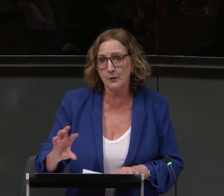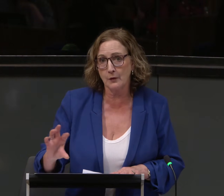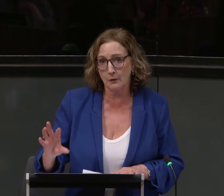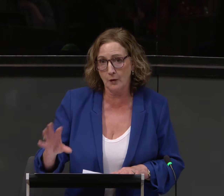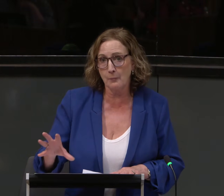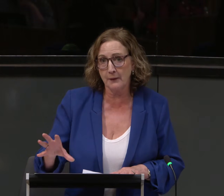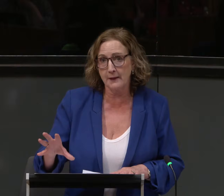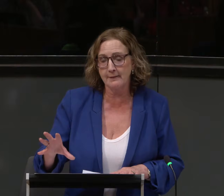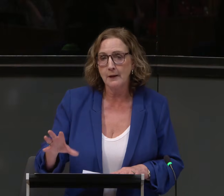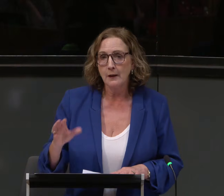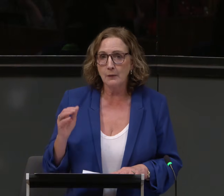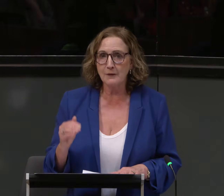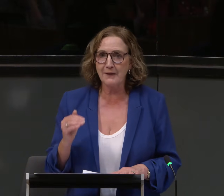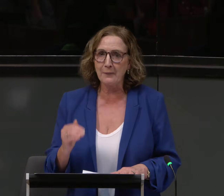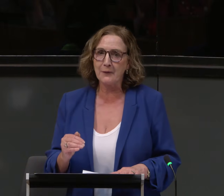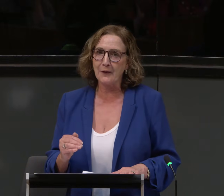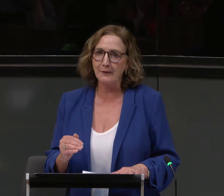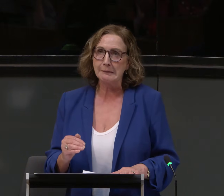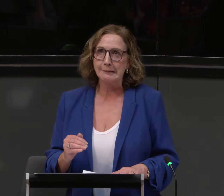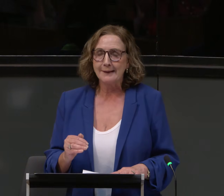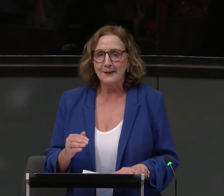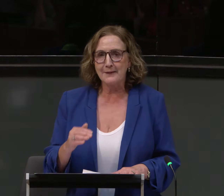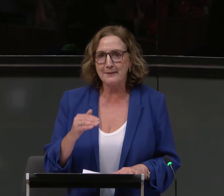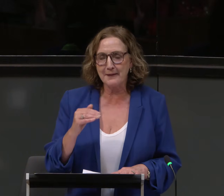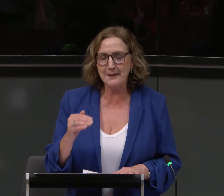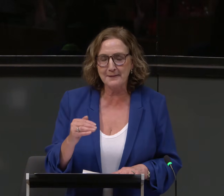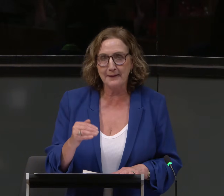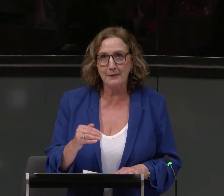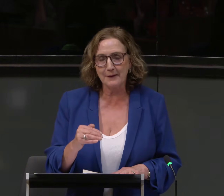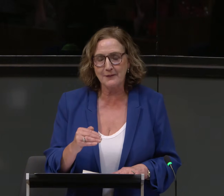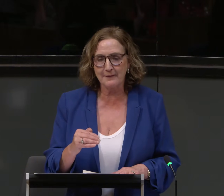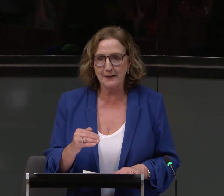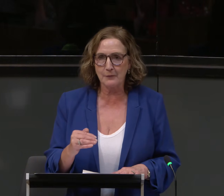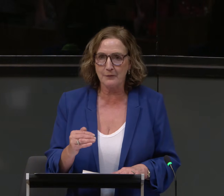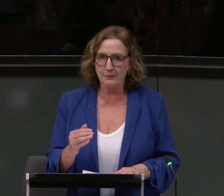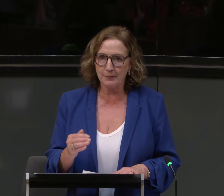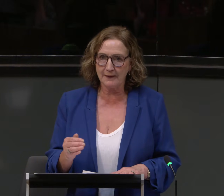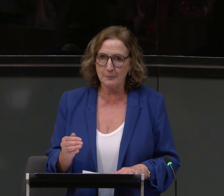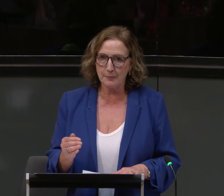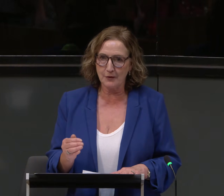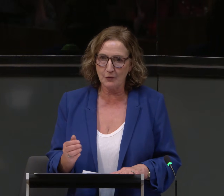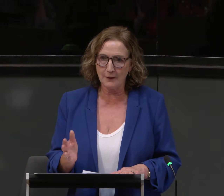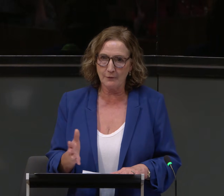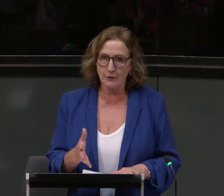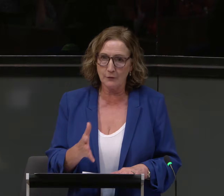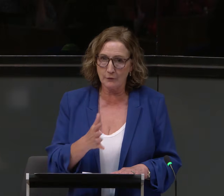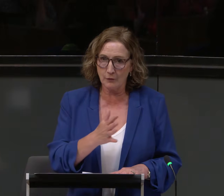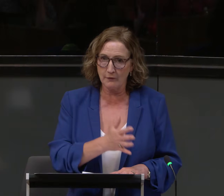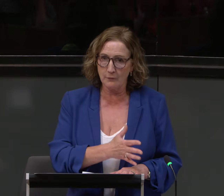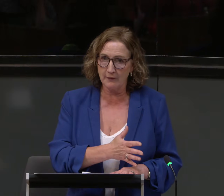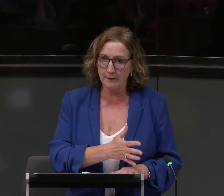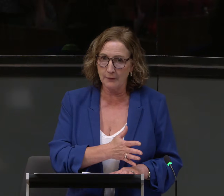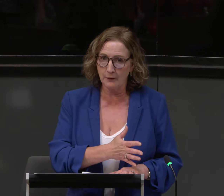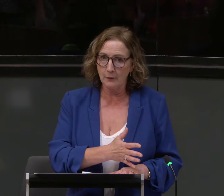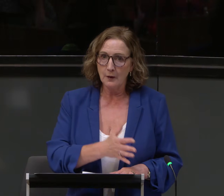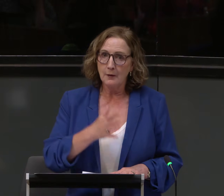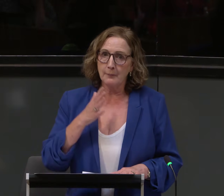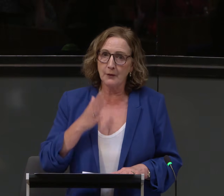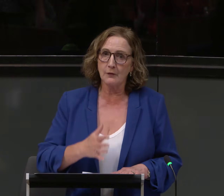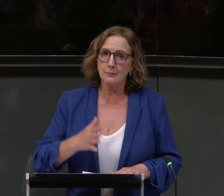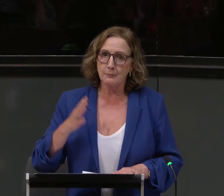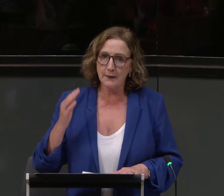phone companies, and we've now got, it's taking time, I have to say, it was planning permission went through quite some time